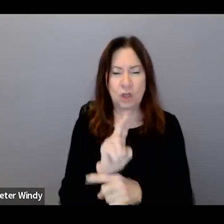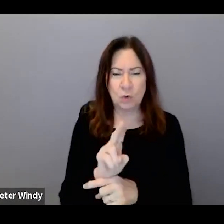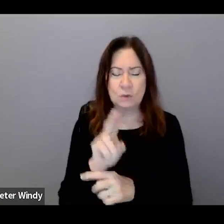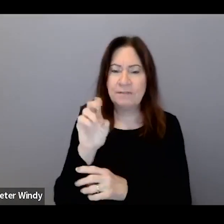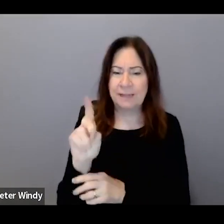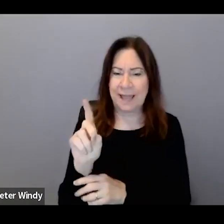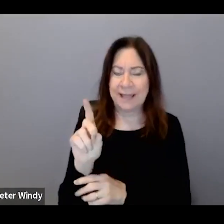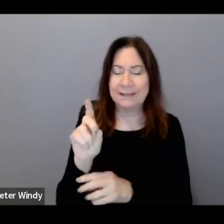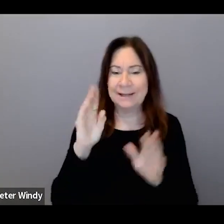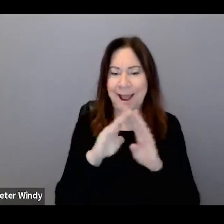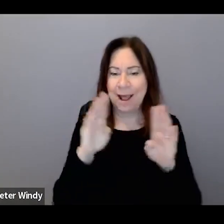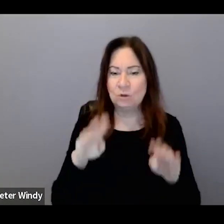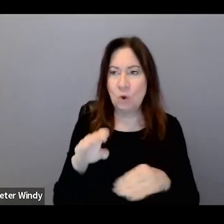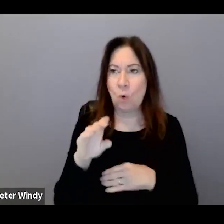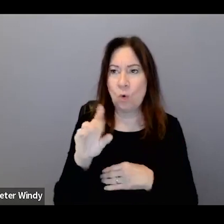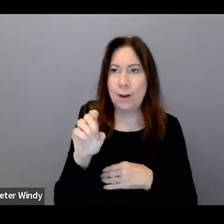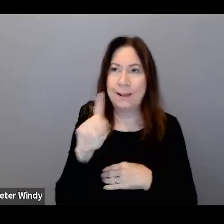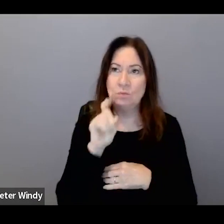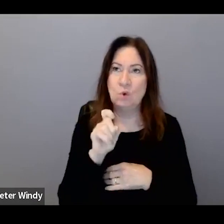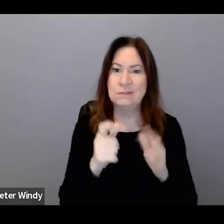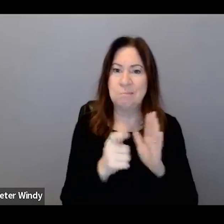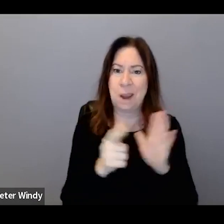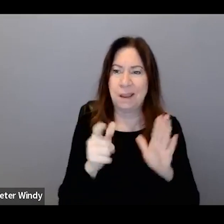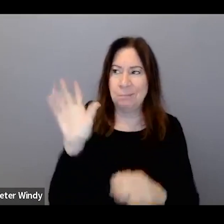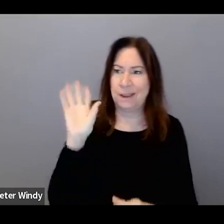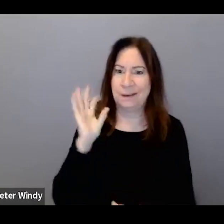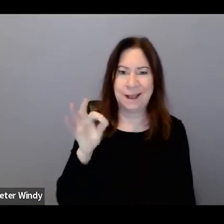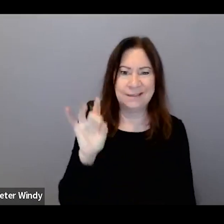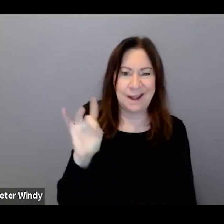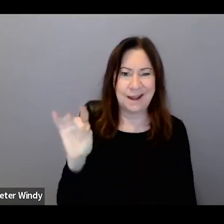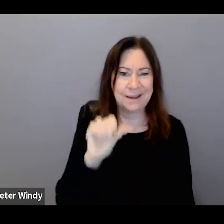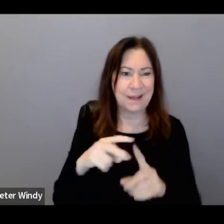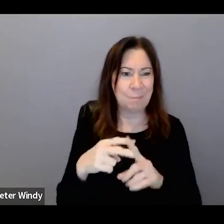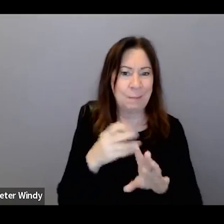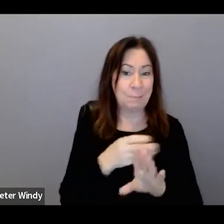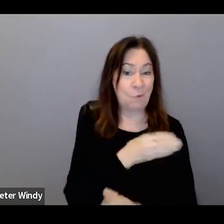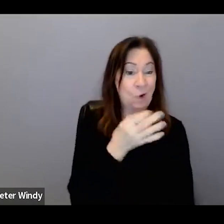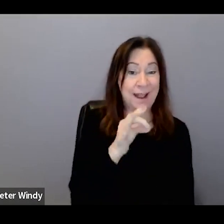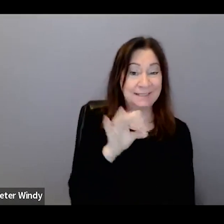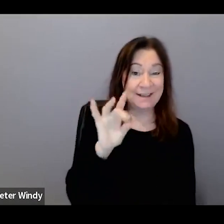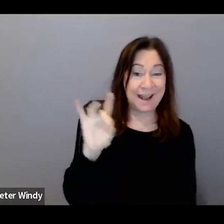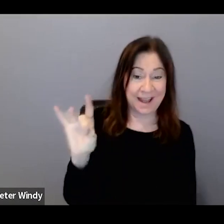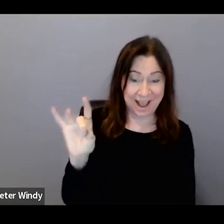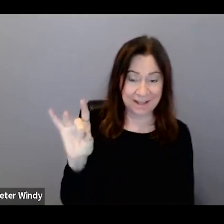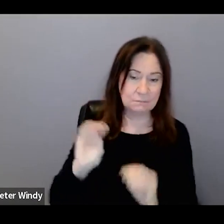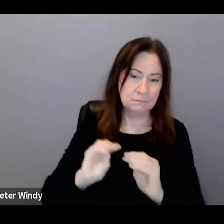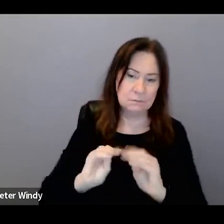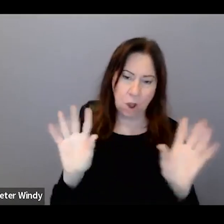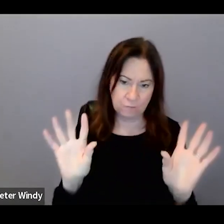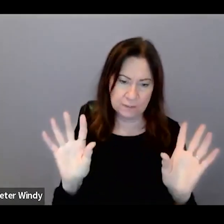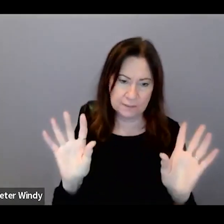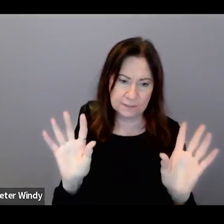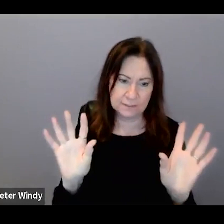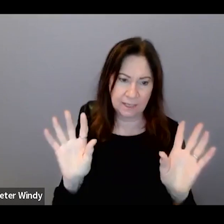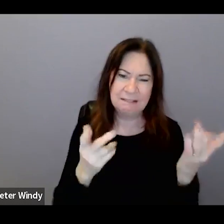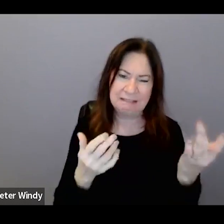in 1988. So any plumbing installed before 88 would, obviously be a little more at